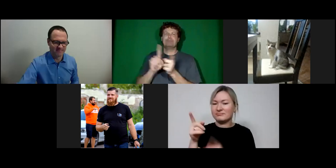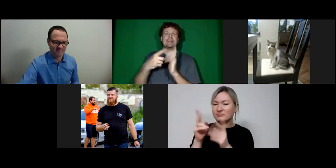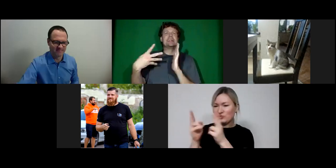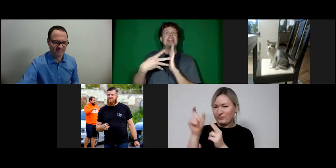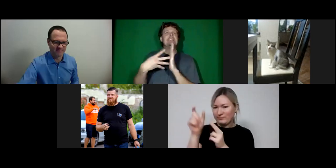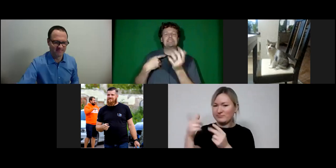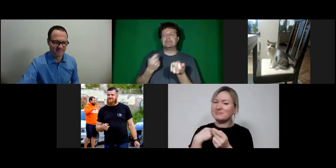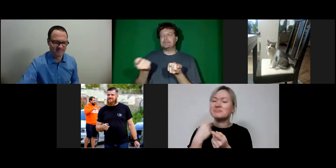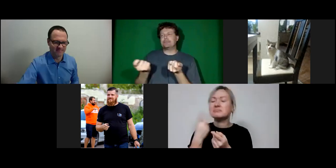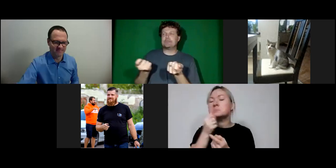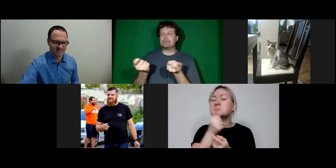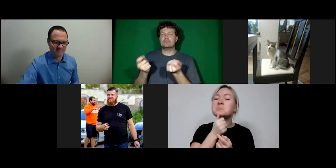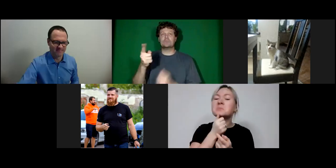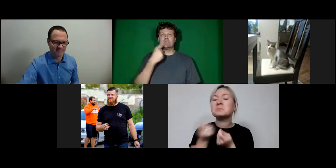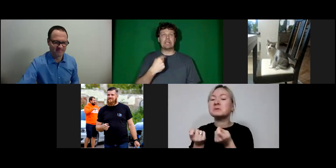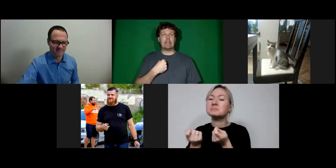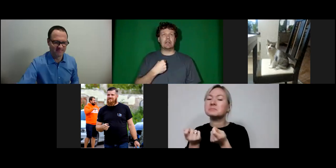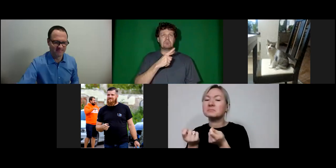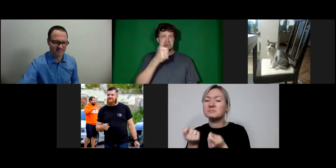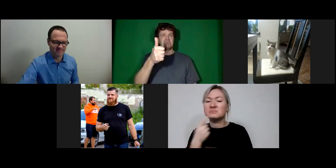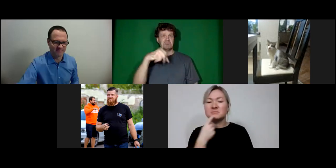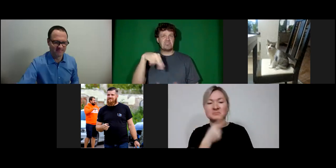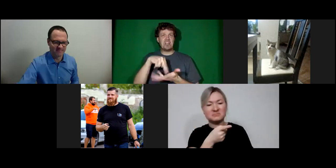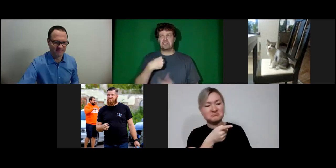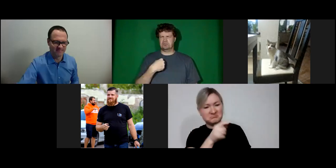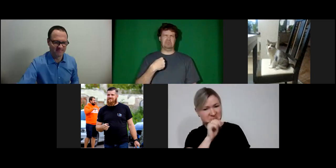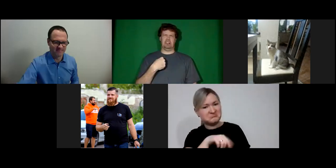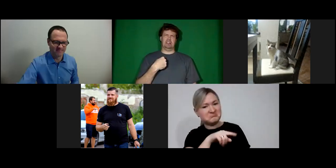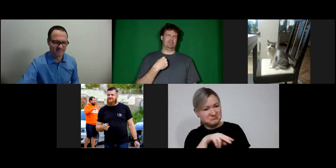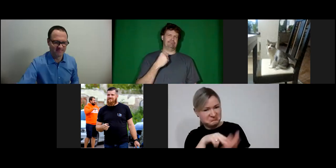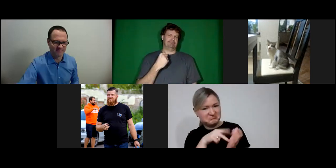I met these two dancers who